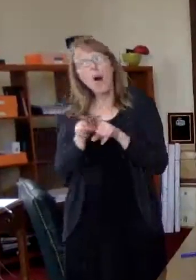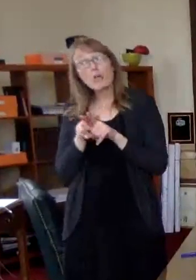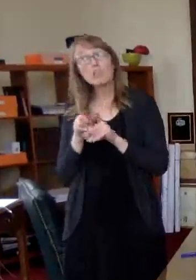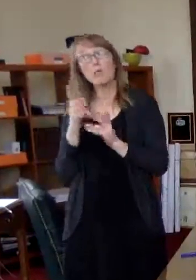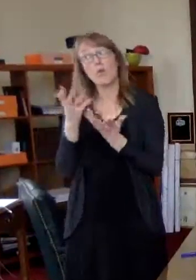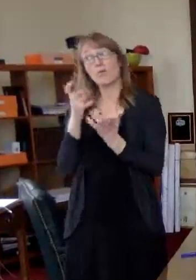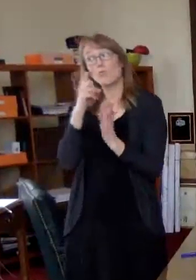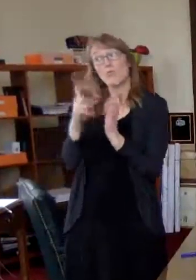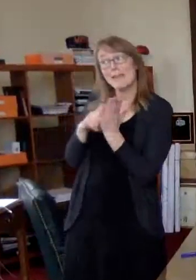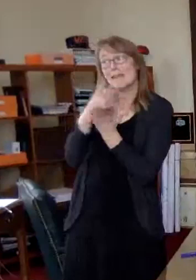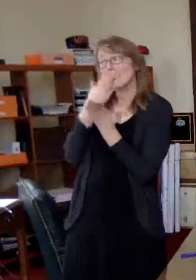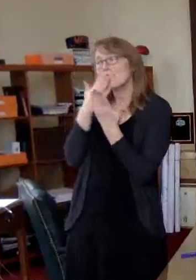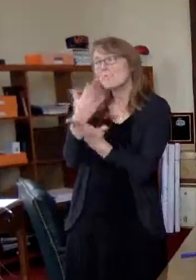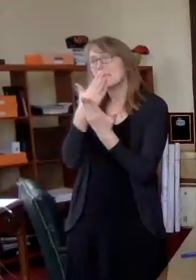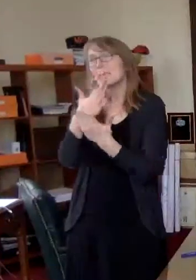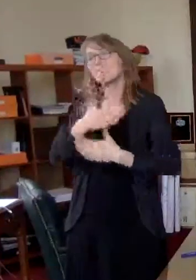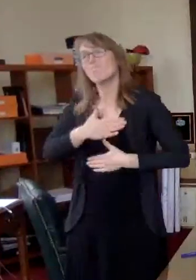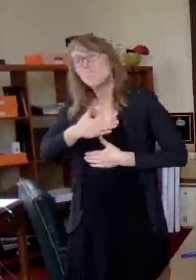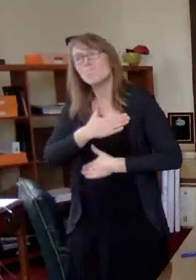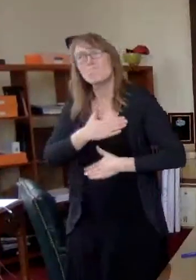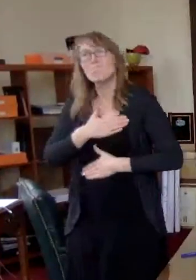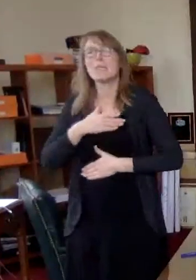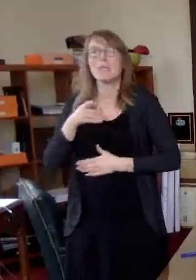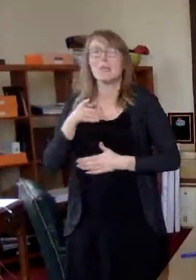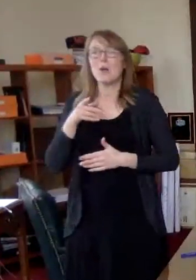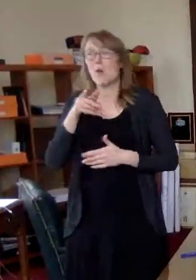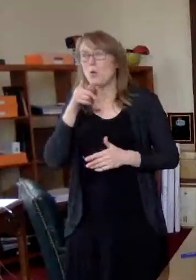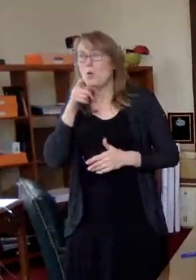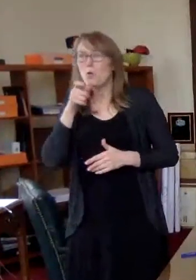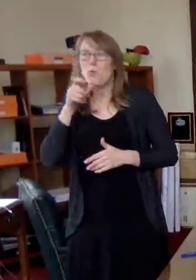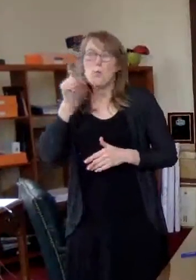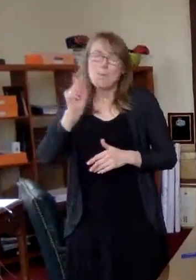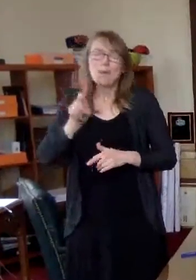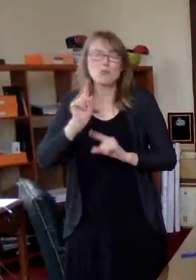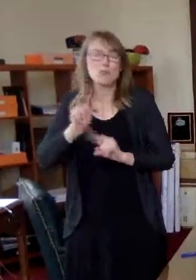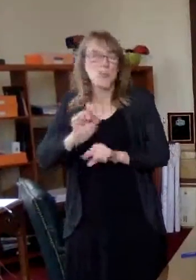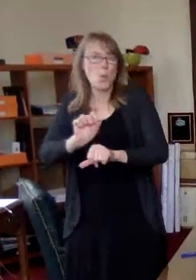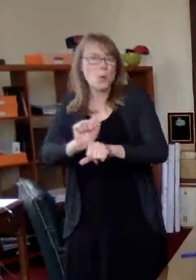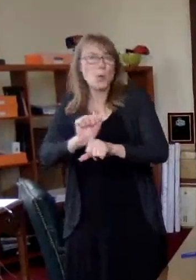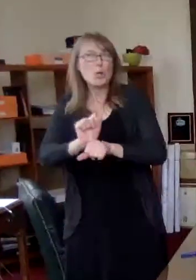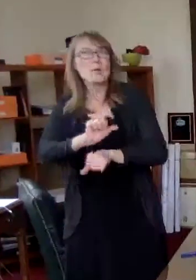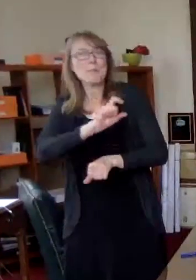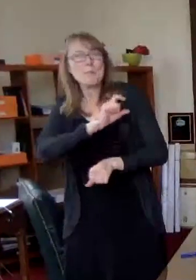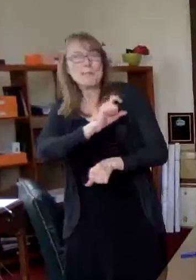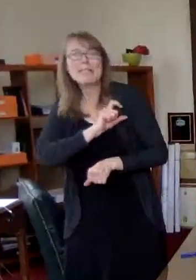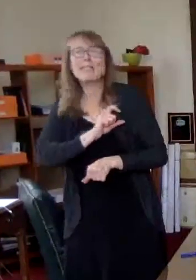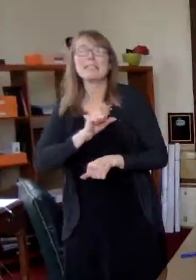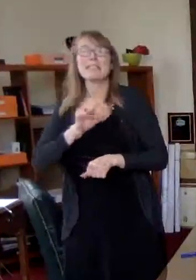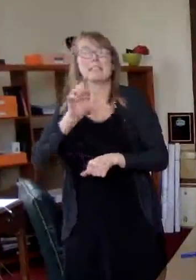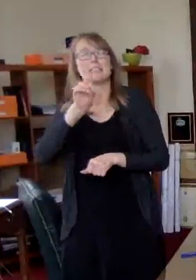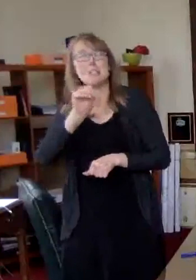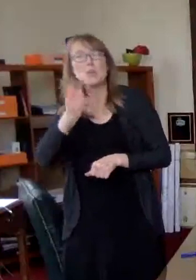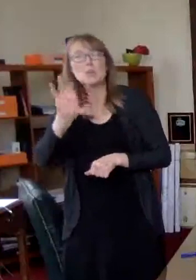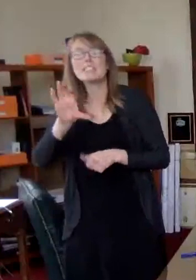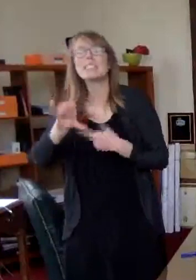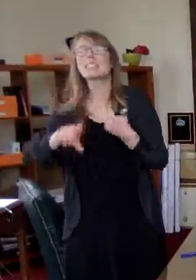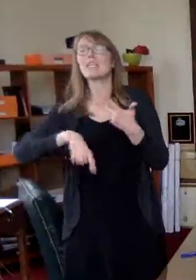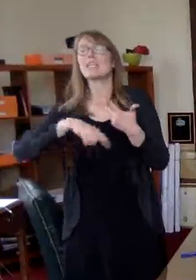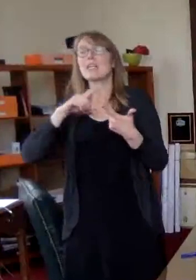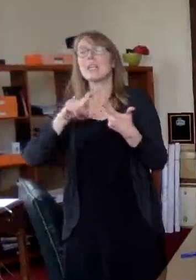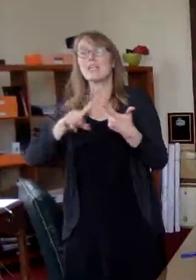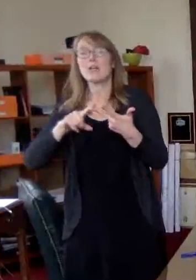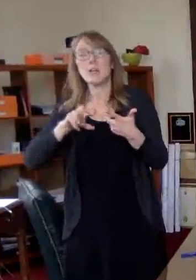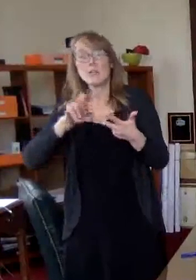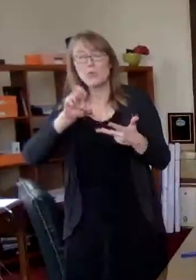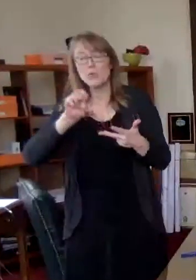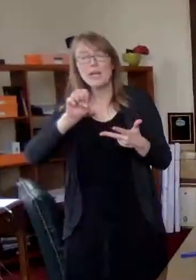are essential service providers like police, fire, corrections, the street department, refuse. I don't think I mentioned that earlier. We're